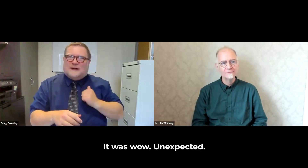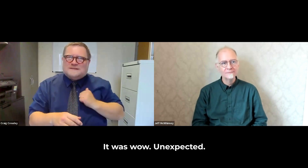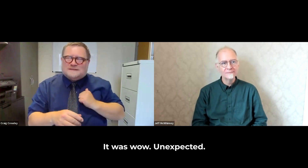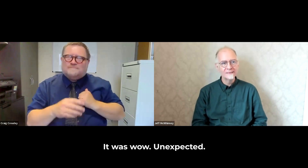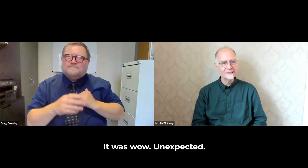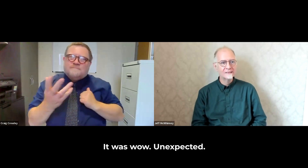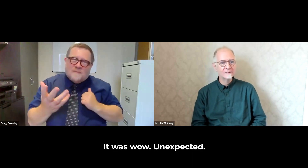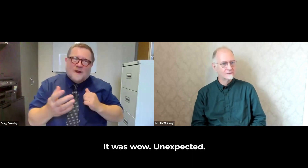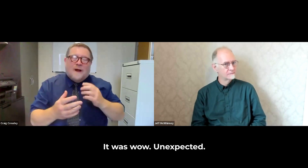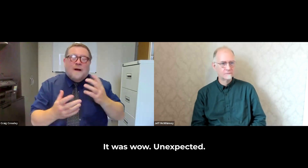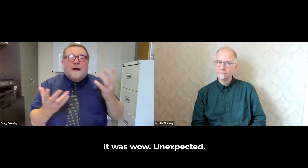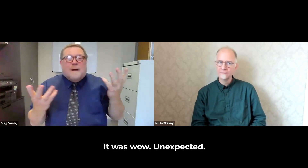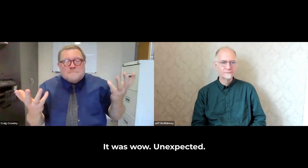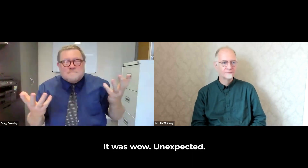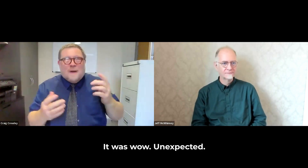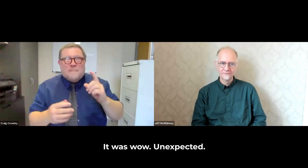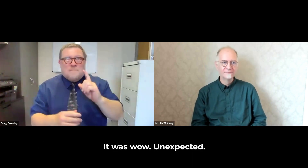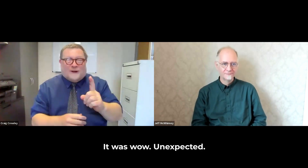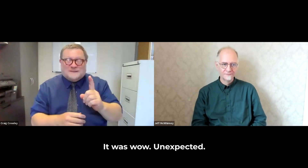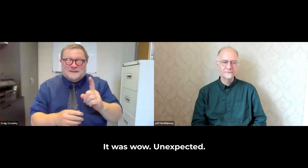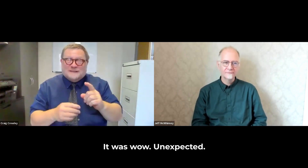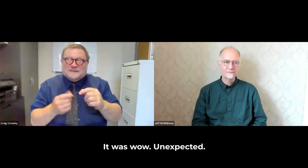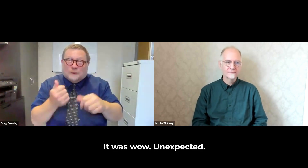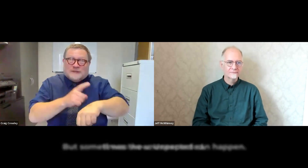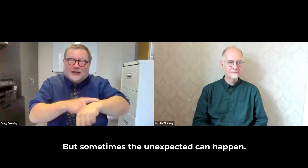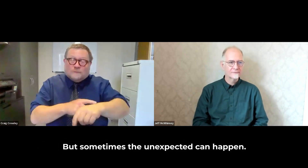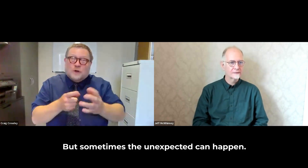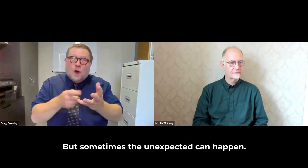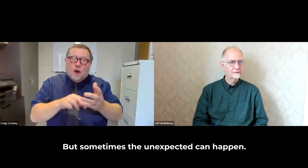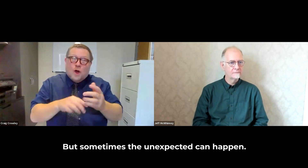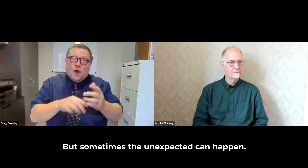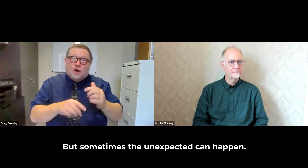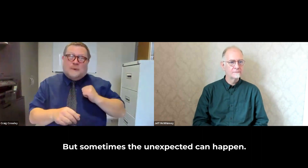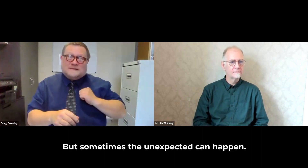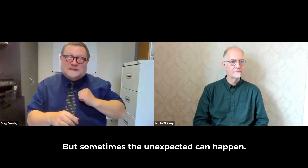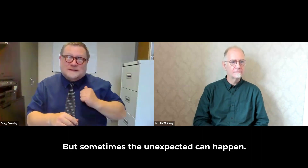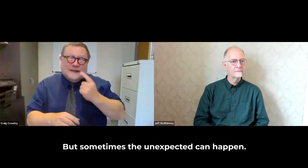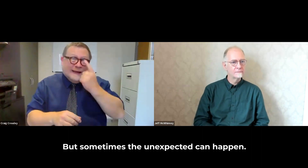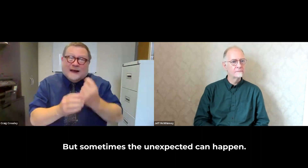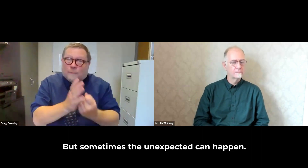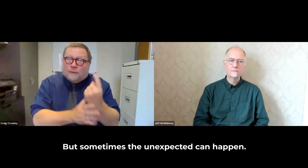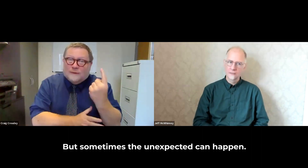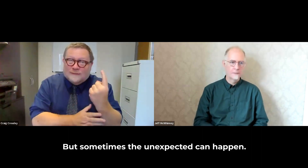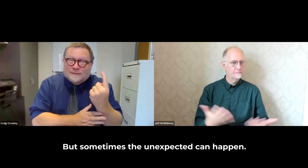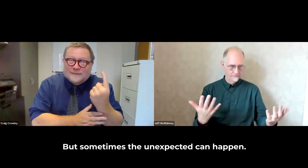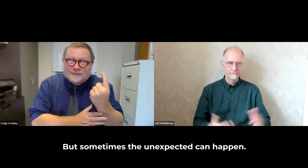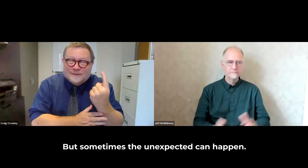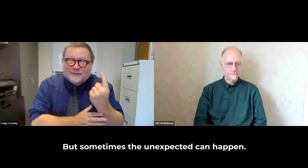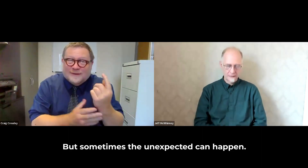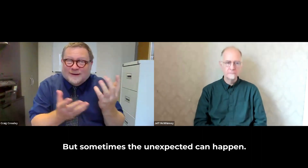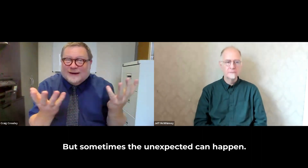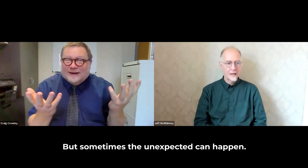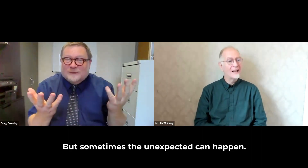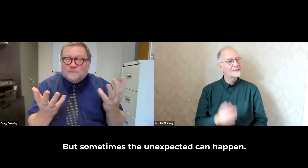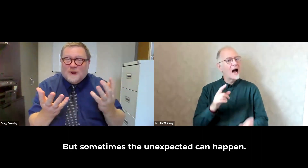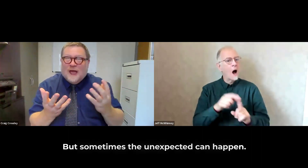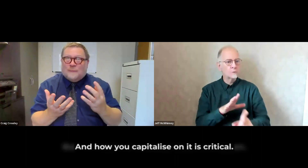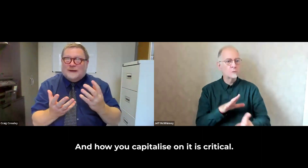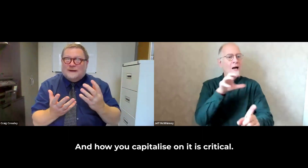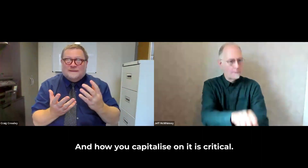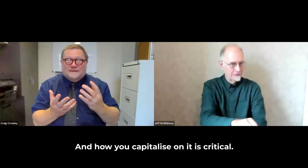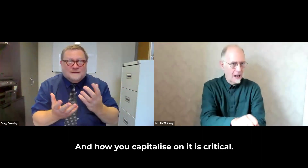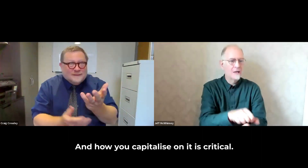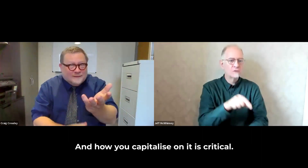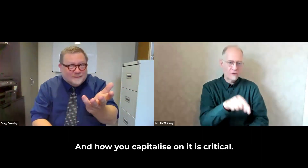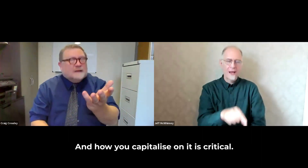wow. Unexpected, but sometimes unexpected it can happen.